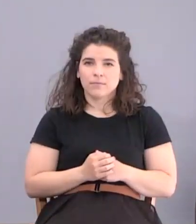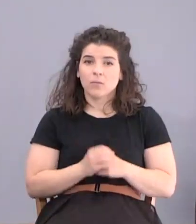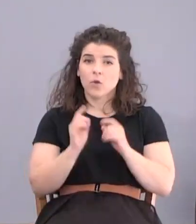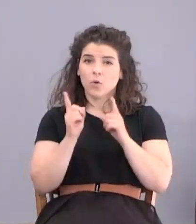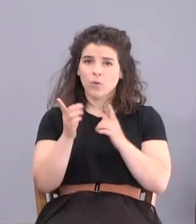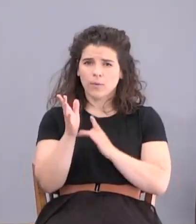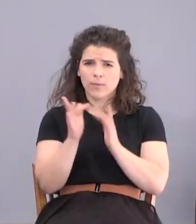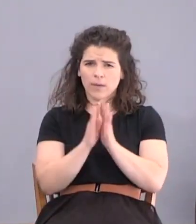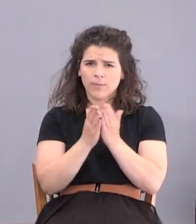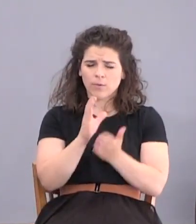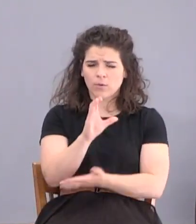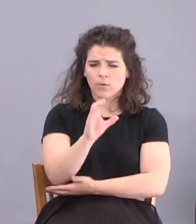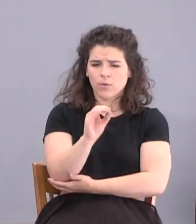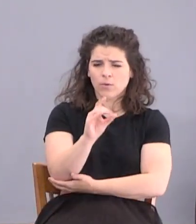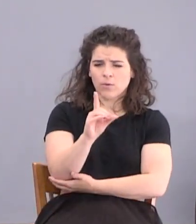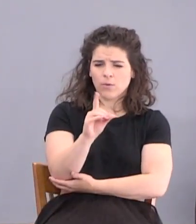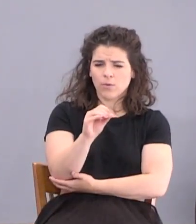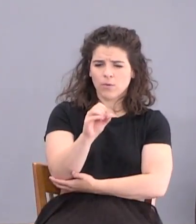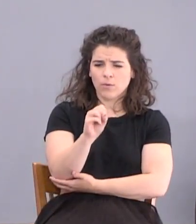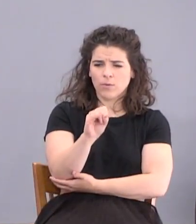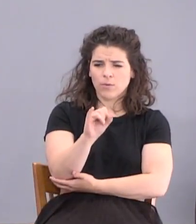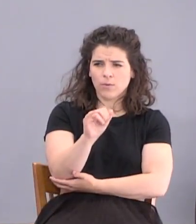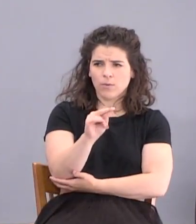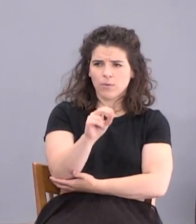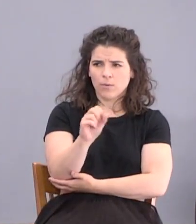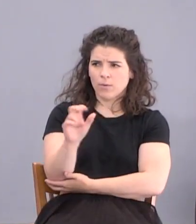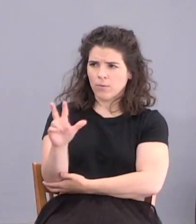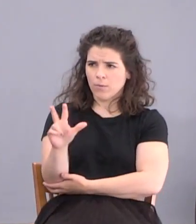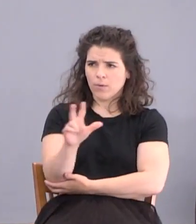Turn your Bibles to Colossians chapter 3.